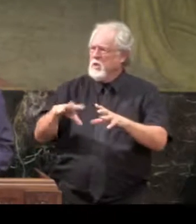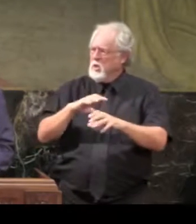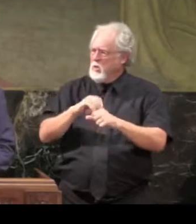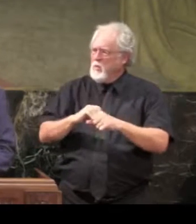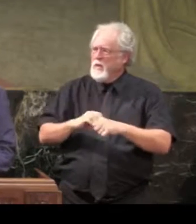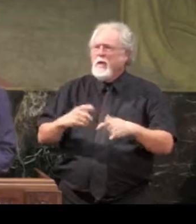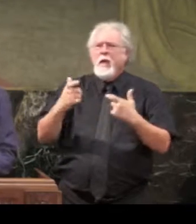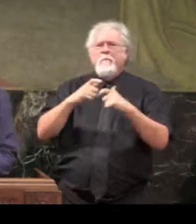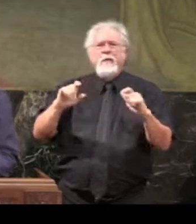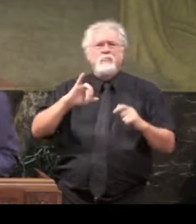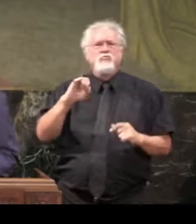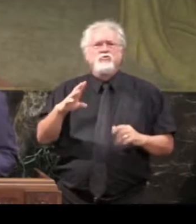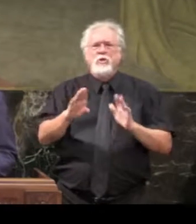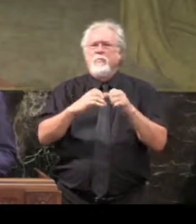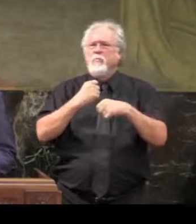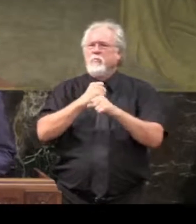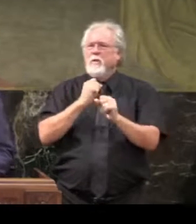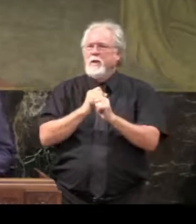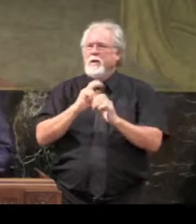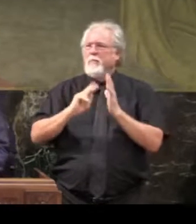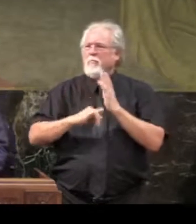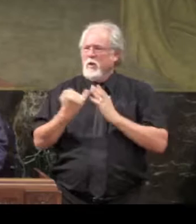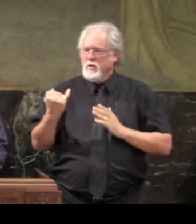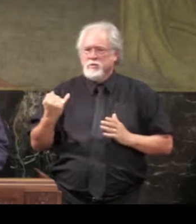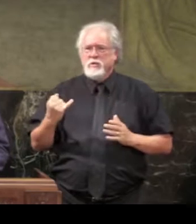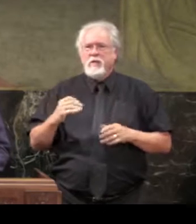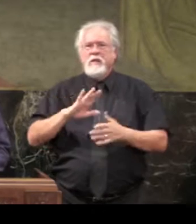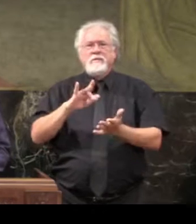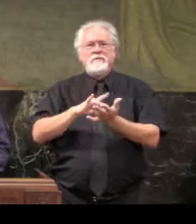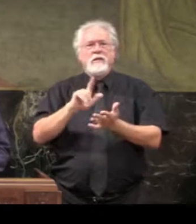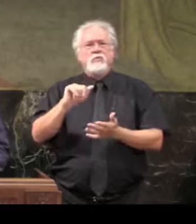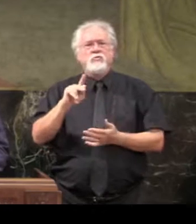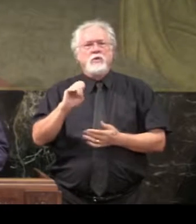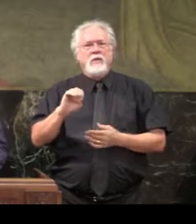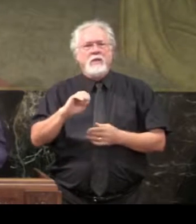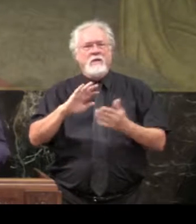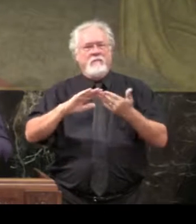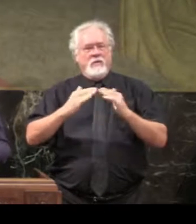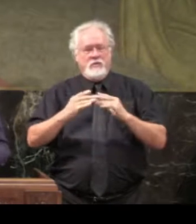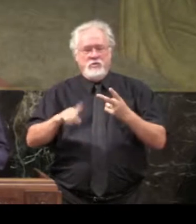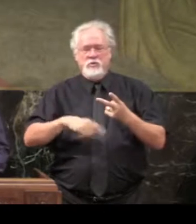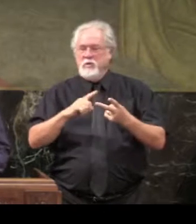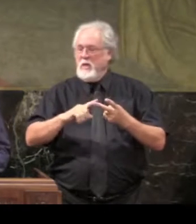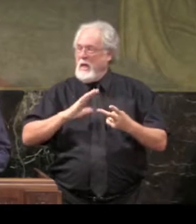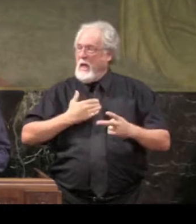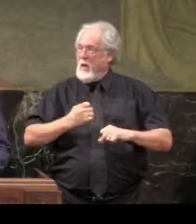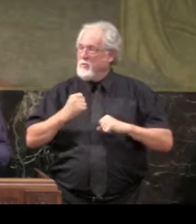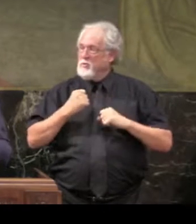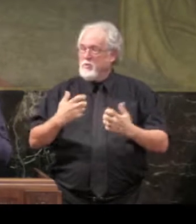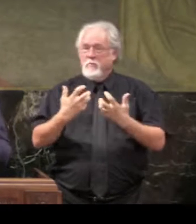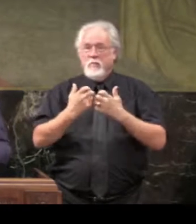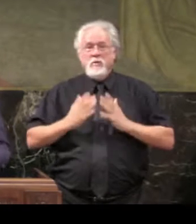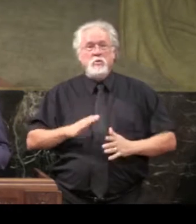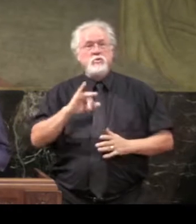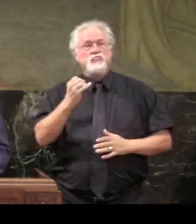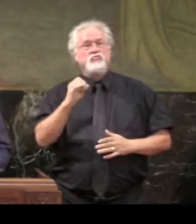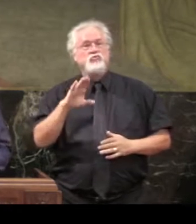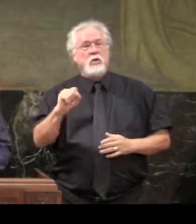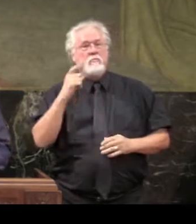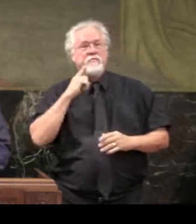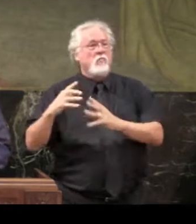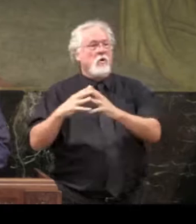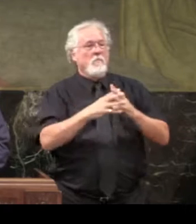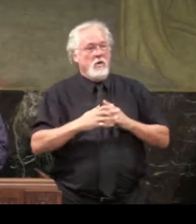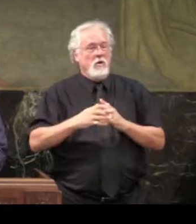major job-creating project with CenturyLink Village, and of course another project with one of our strong partners, Jobs for